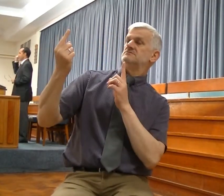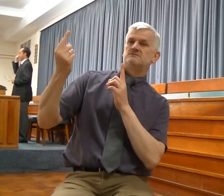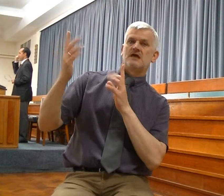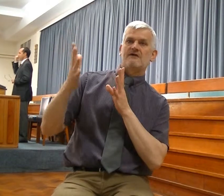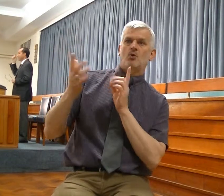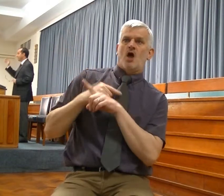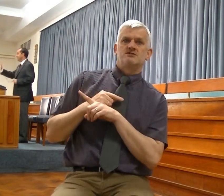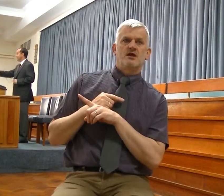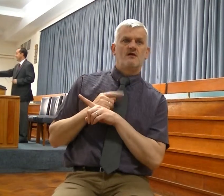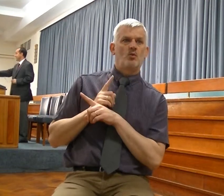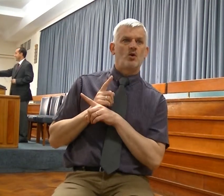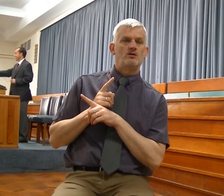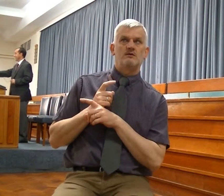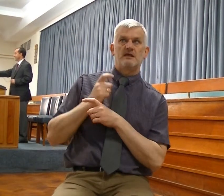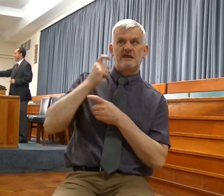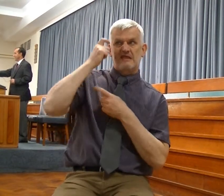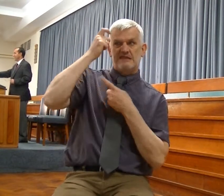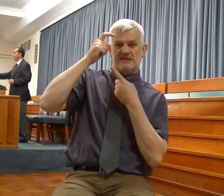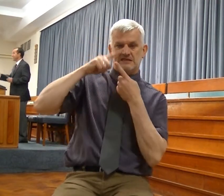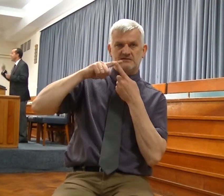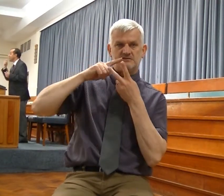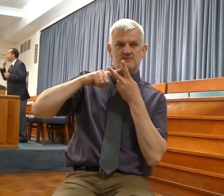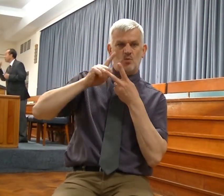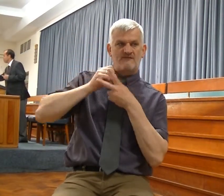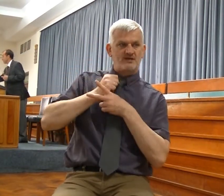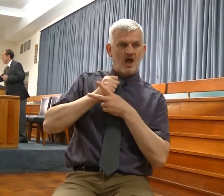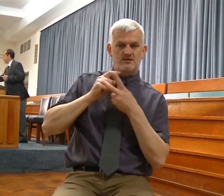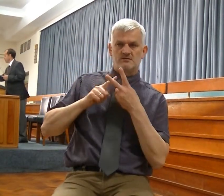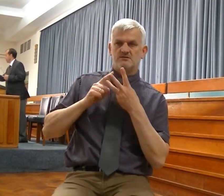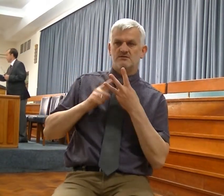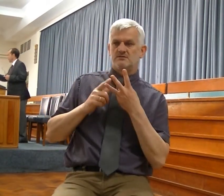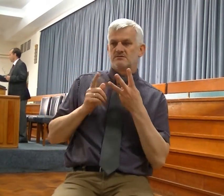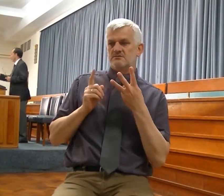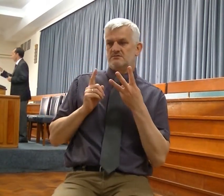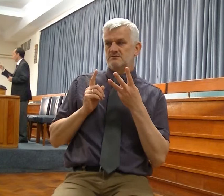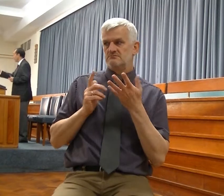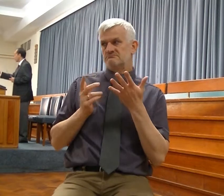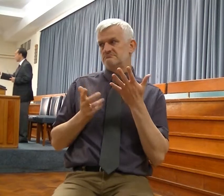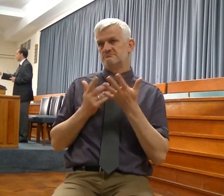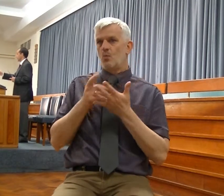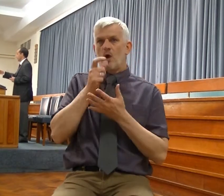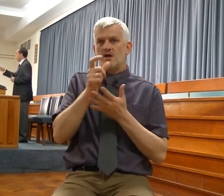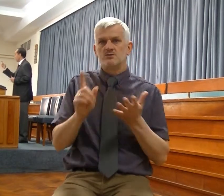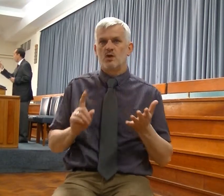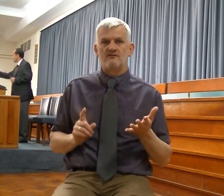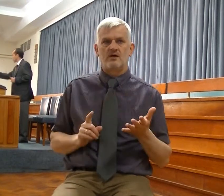thought, any deed, and any word.